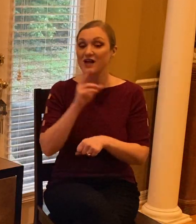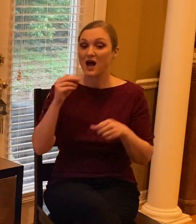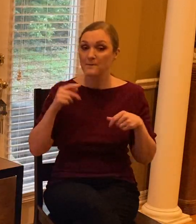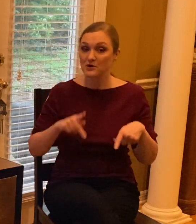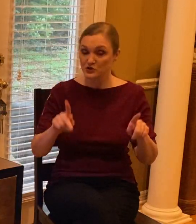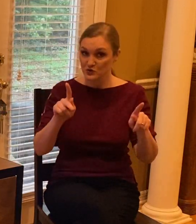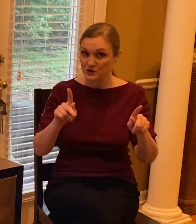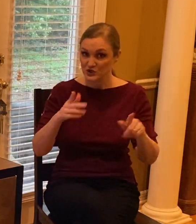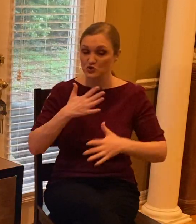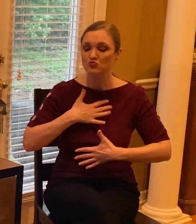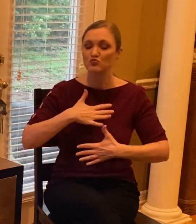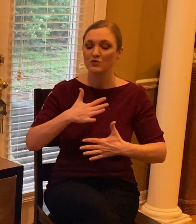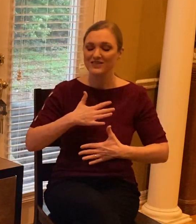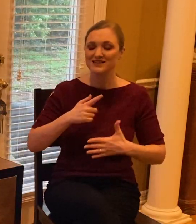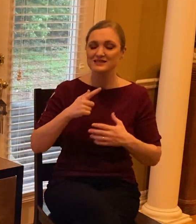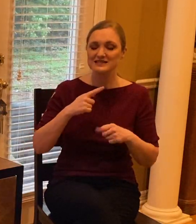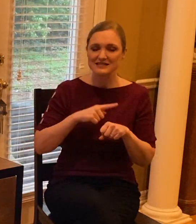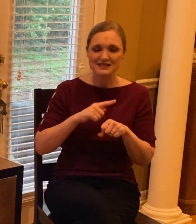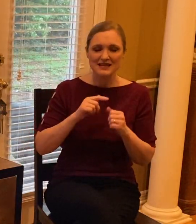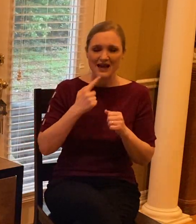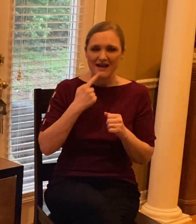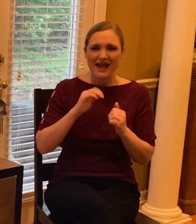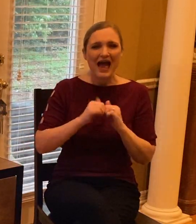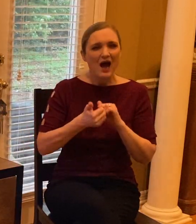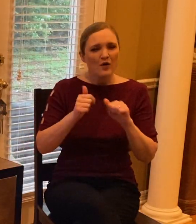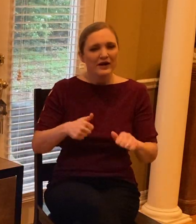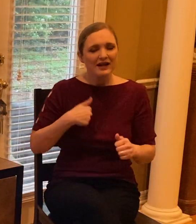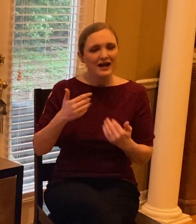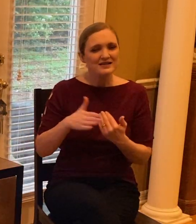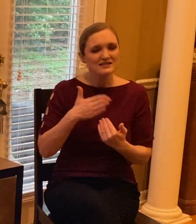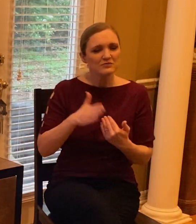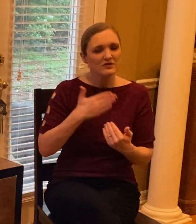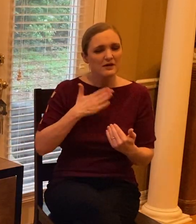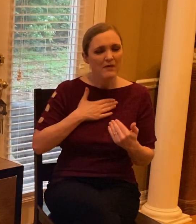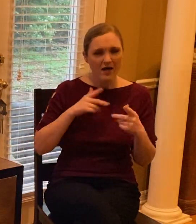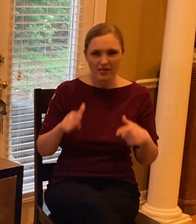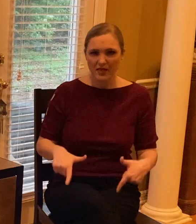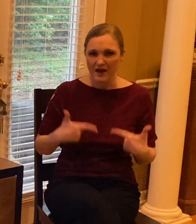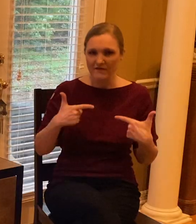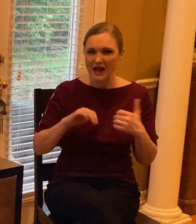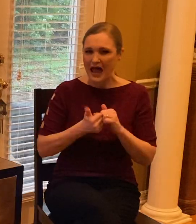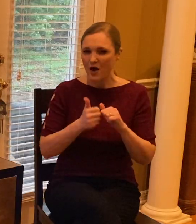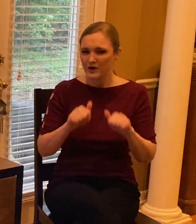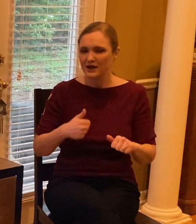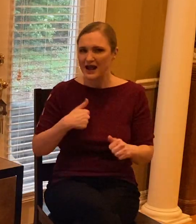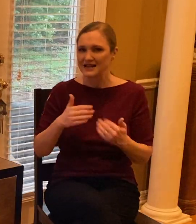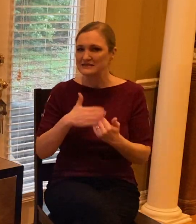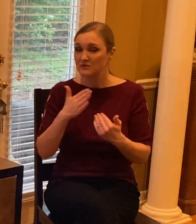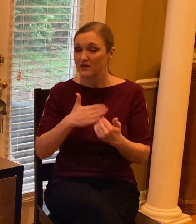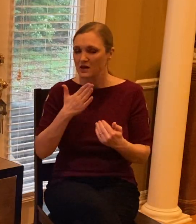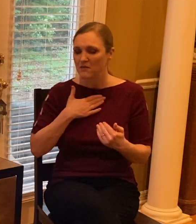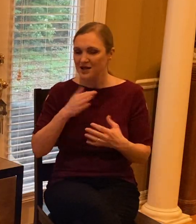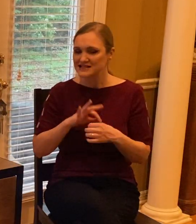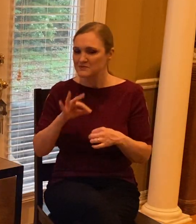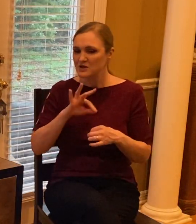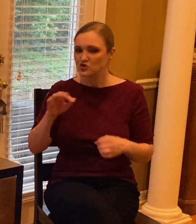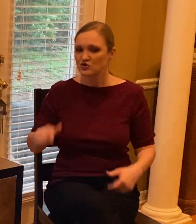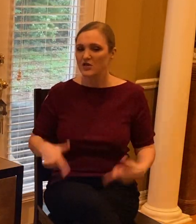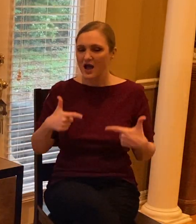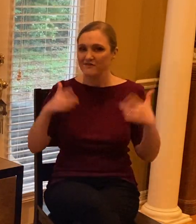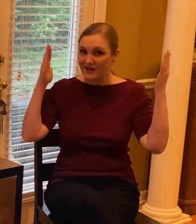able to breathe and say, can I simplify? Can I simplify my personal life? Can I simplify my spiritual life? And can